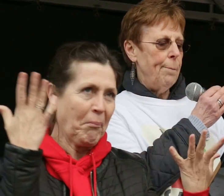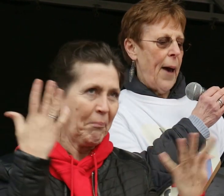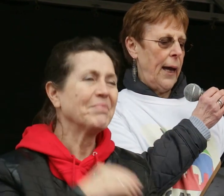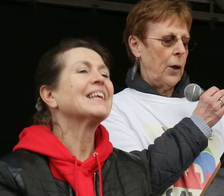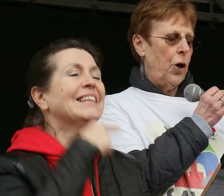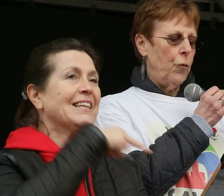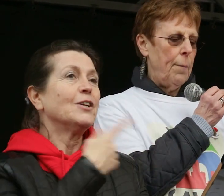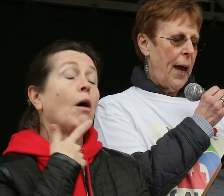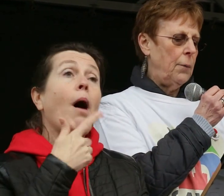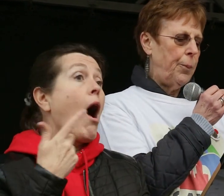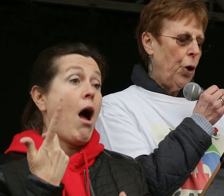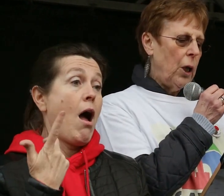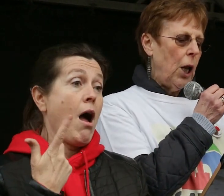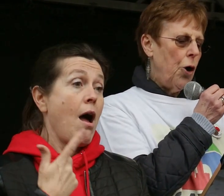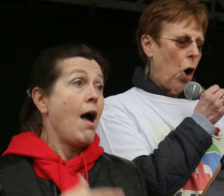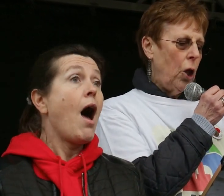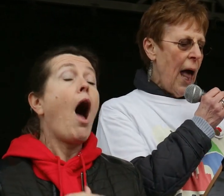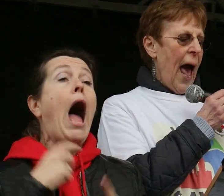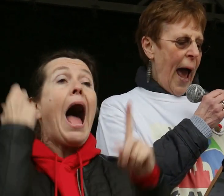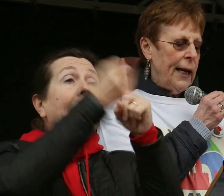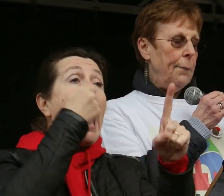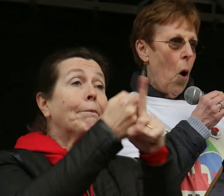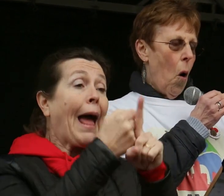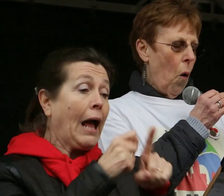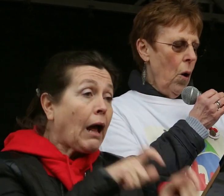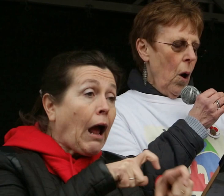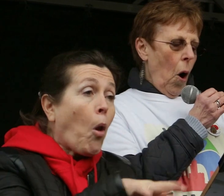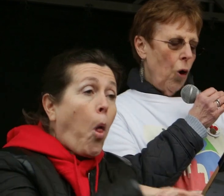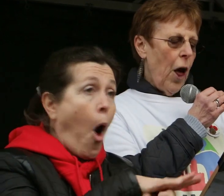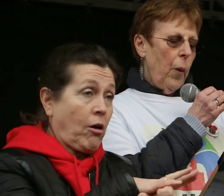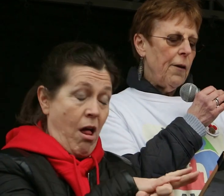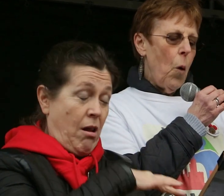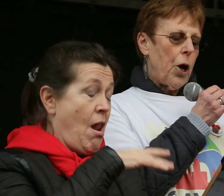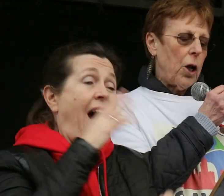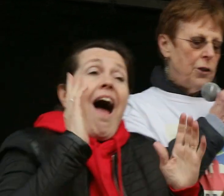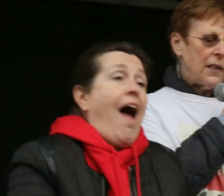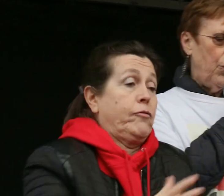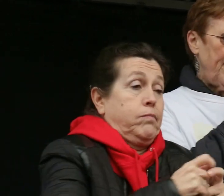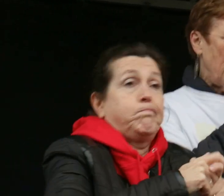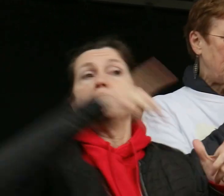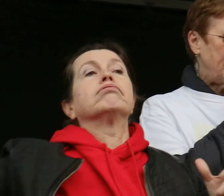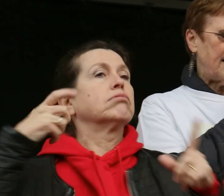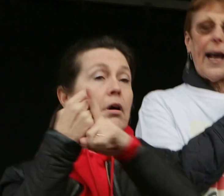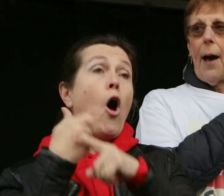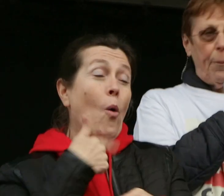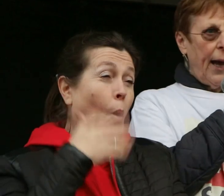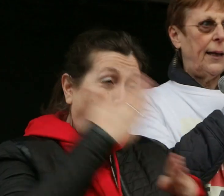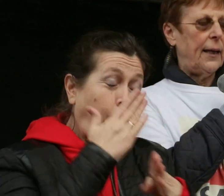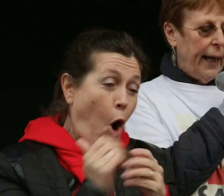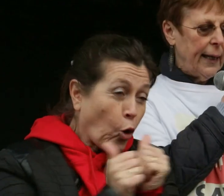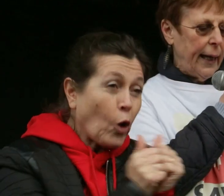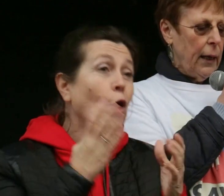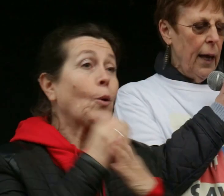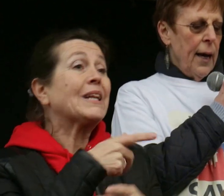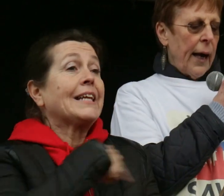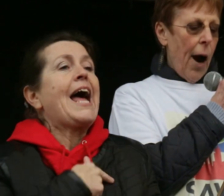No campaign can remain purely local anymore. Although we have worked closely with our sister campaign